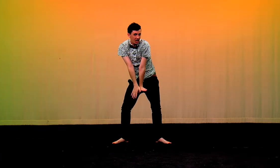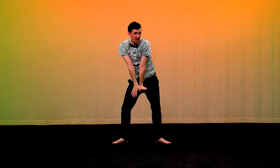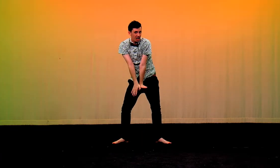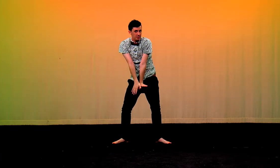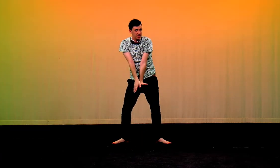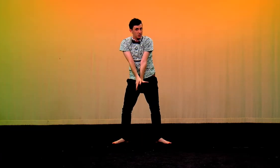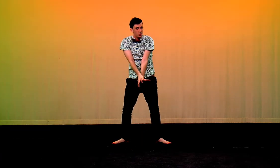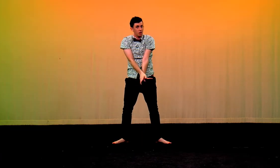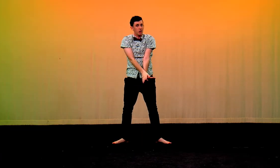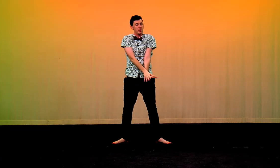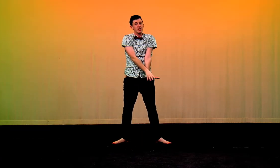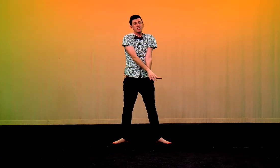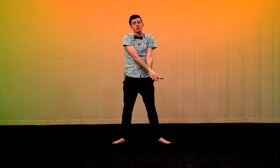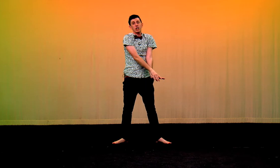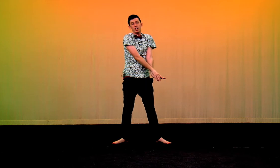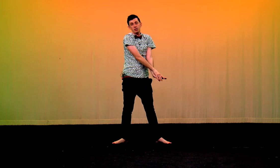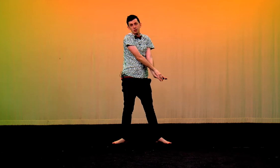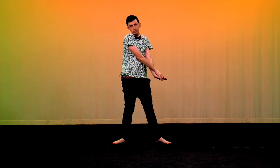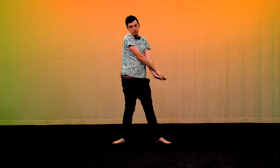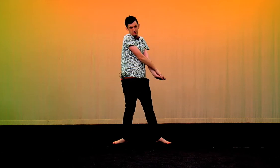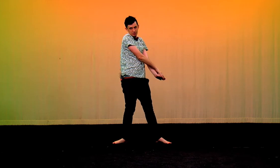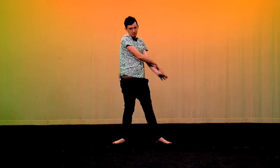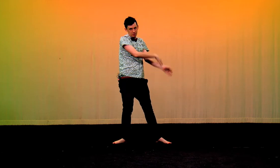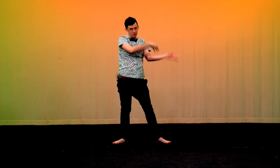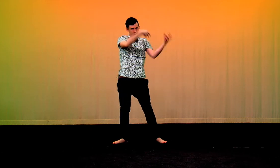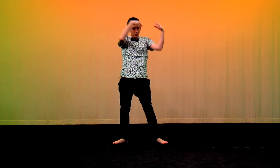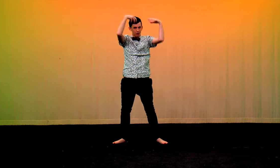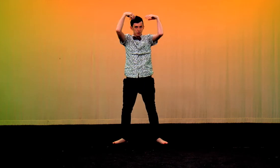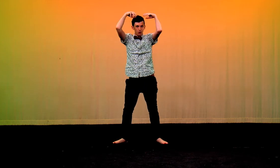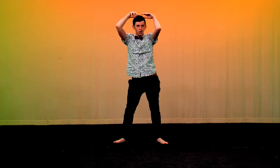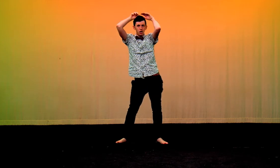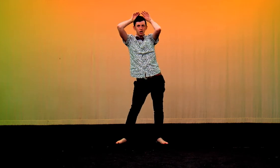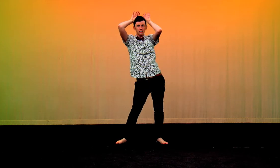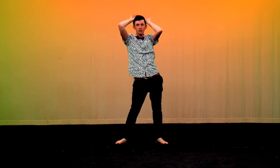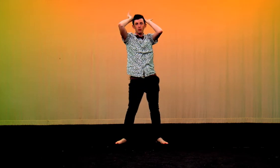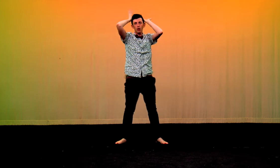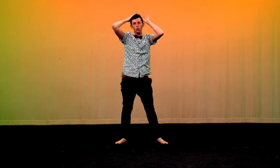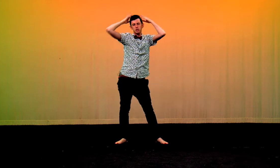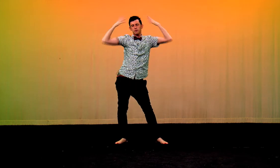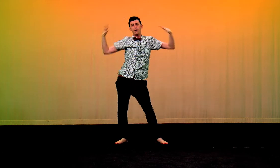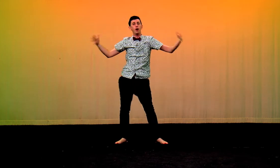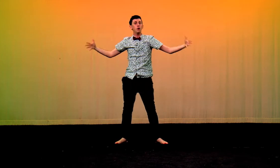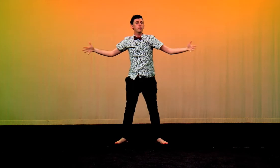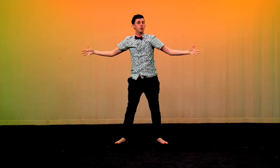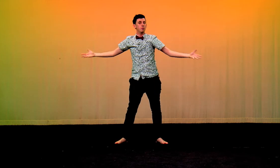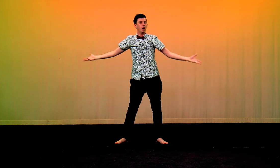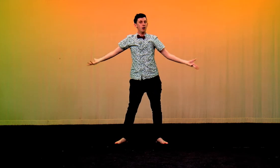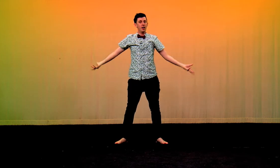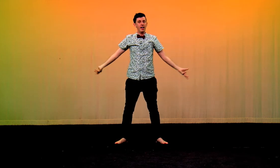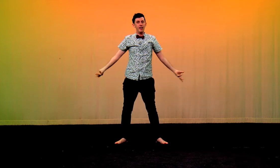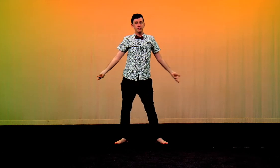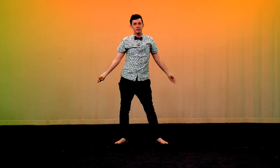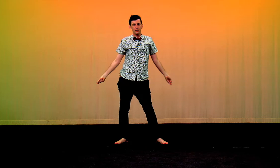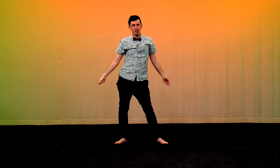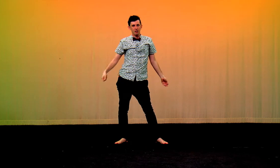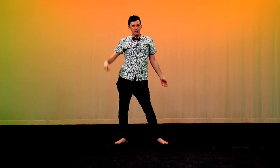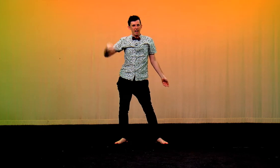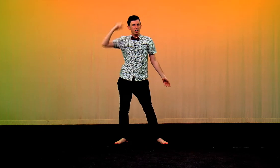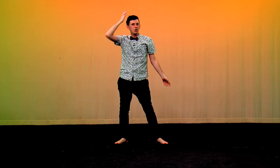And Mrs. Crocodile began to change. The curlers and the rollers fell from her head, and her